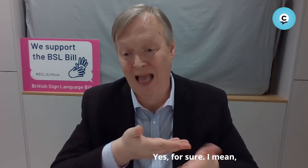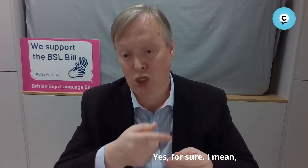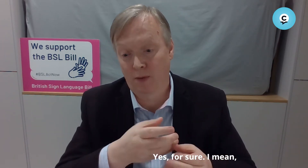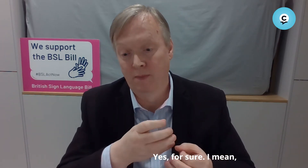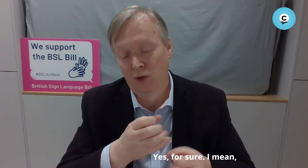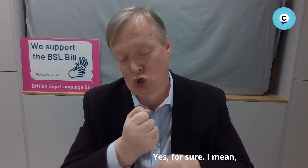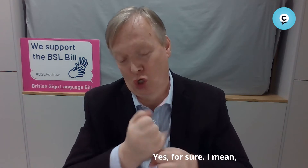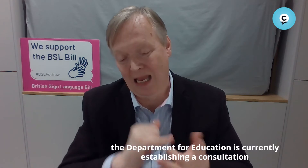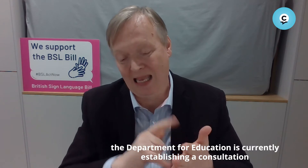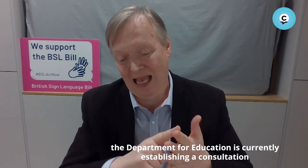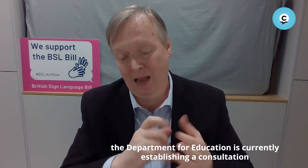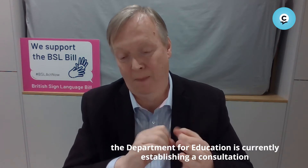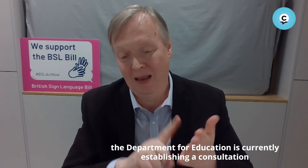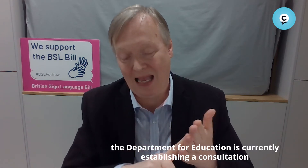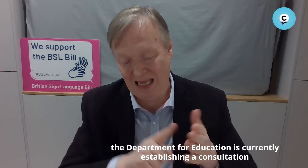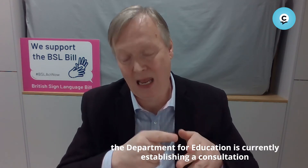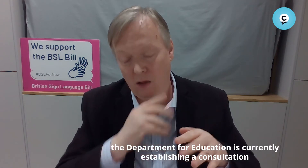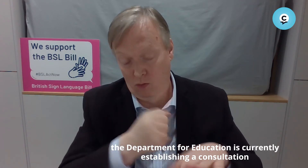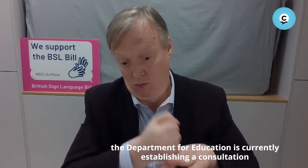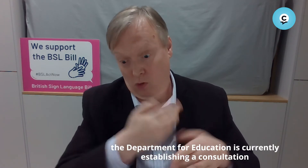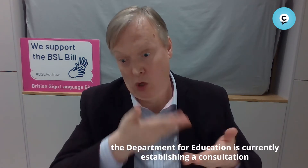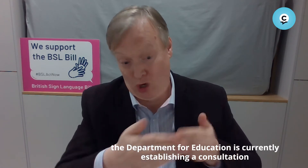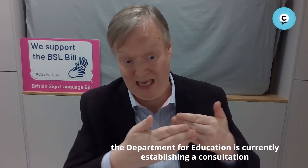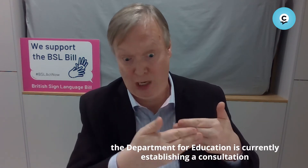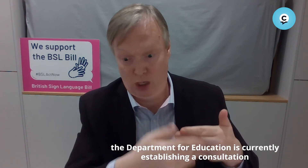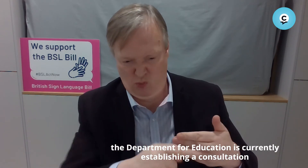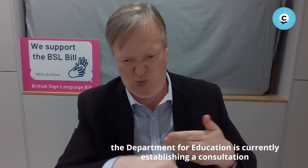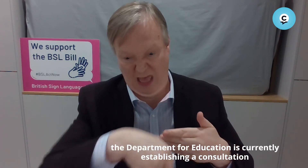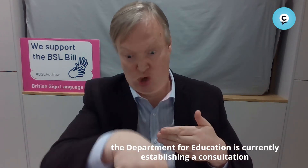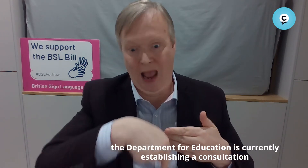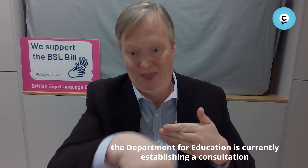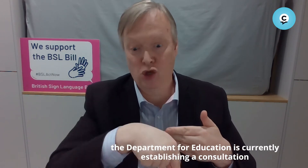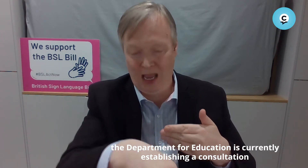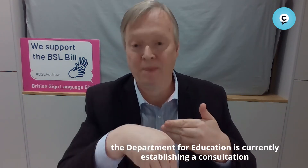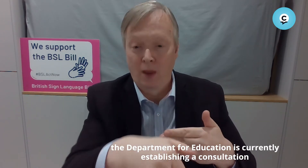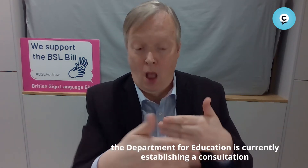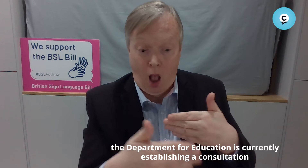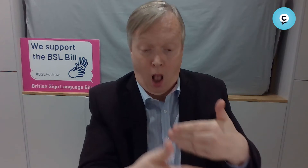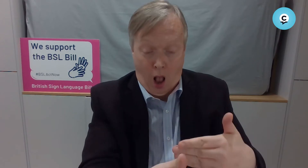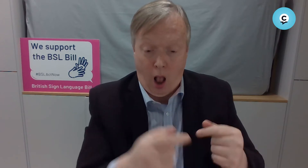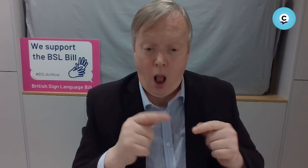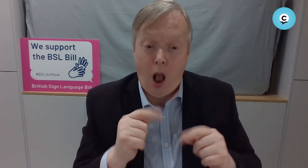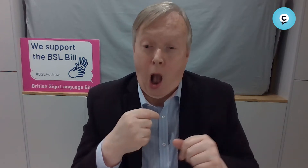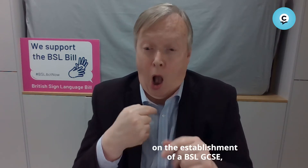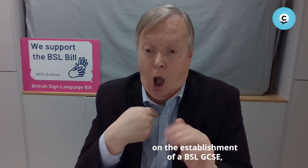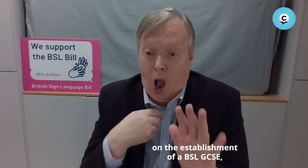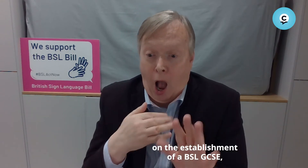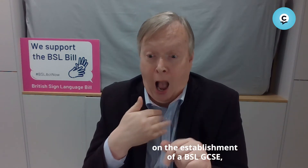for sure. I mean, the Department for Education is currently establishing a consultation on the establishment